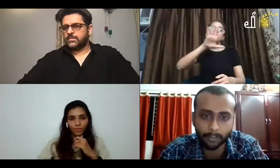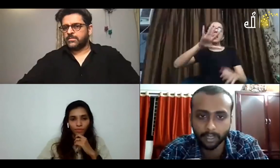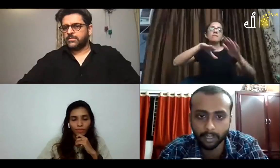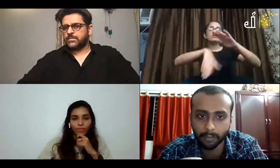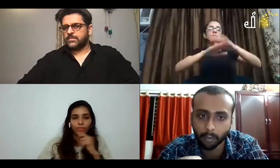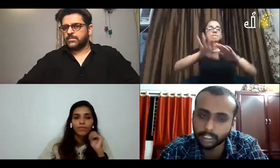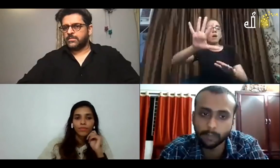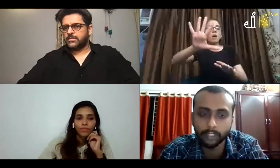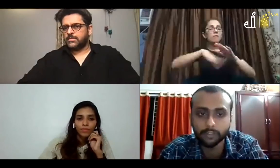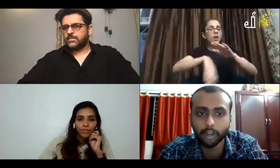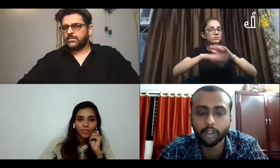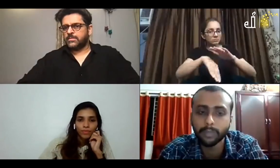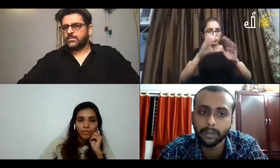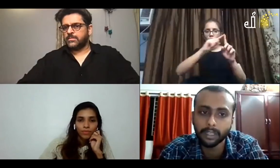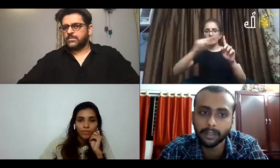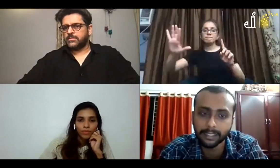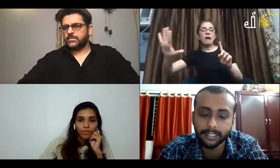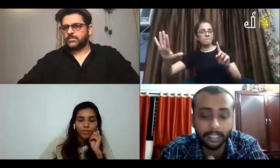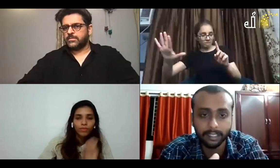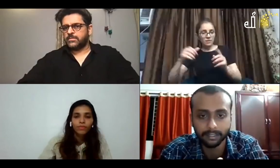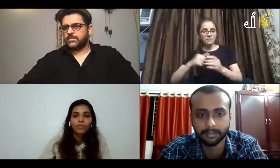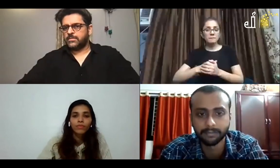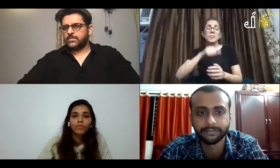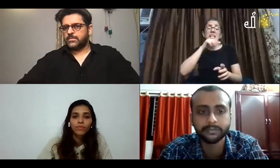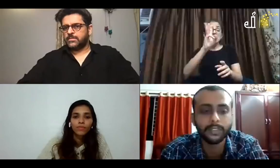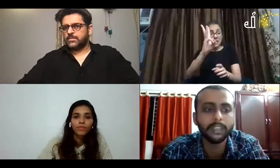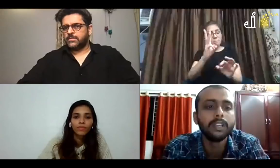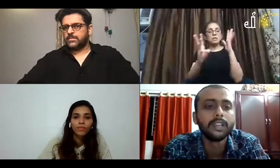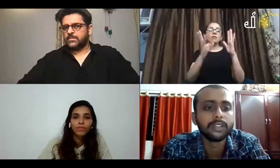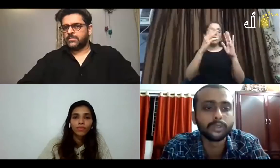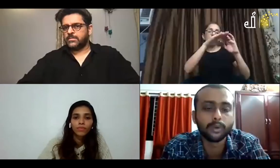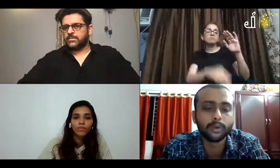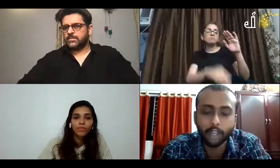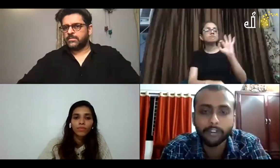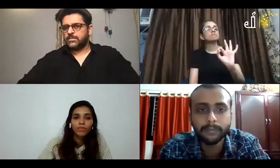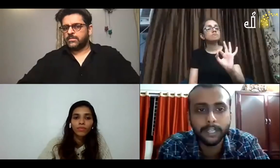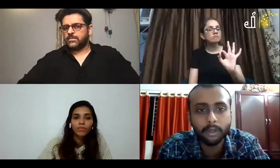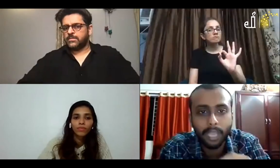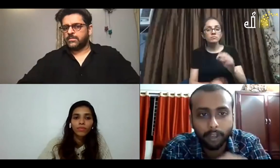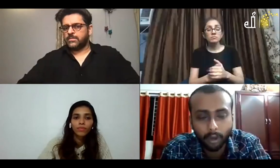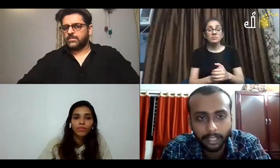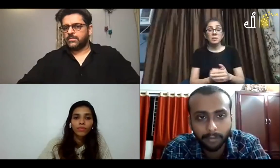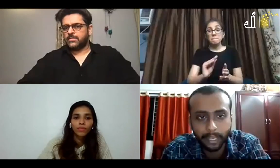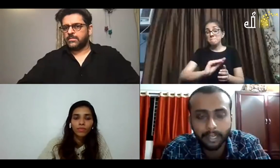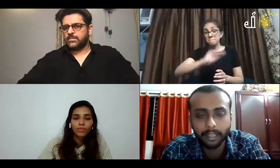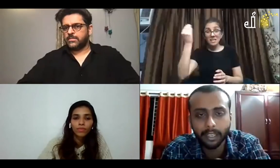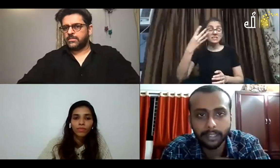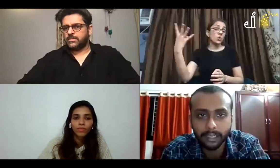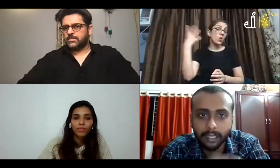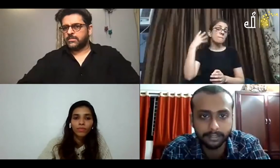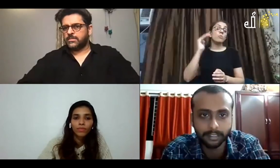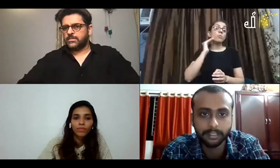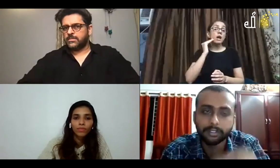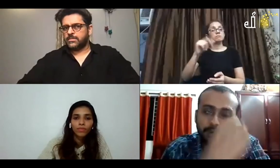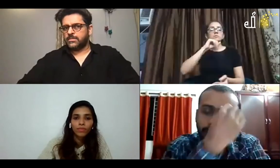To be mostly, it is followed to be less than 3 years. So it is always better to have a cochlear implant at